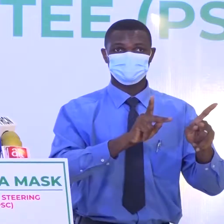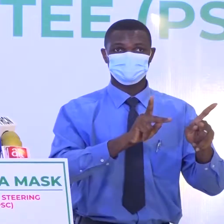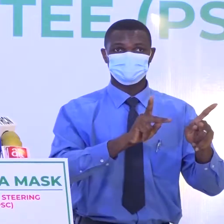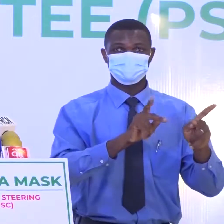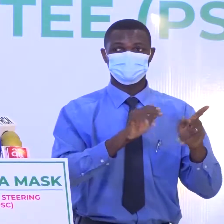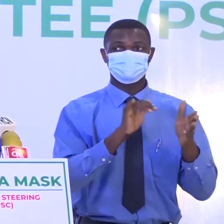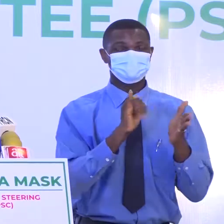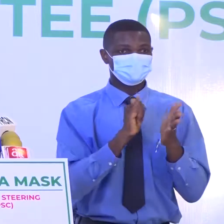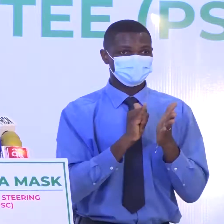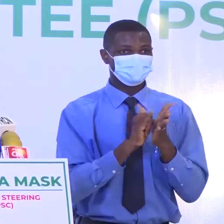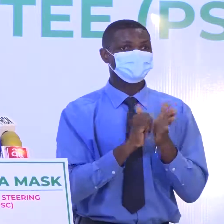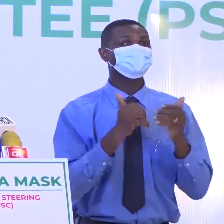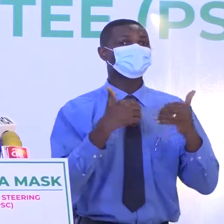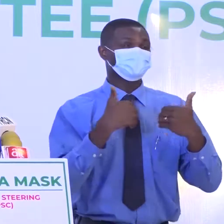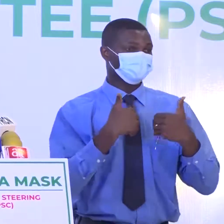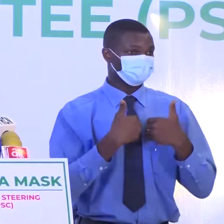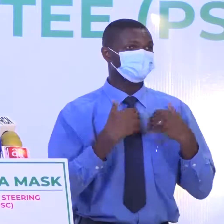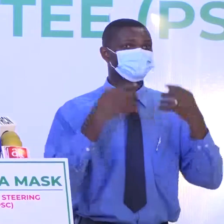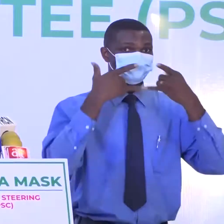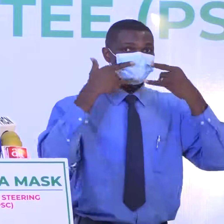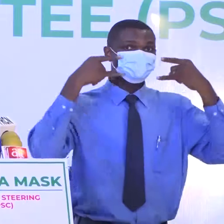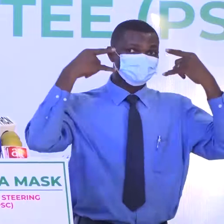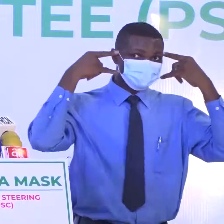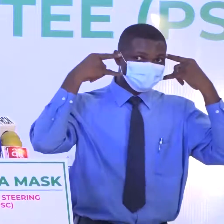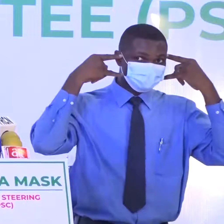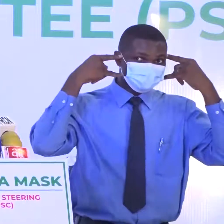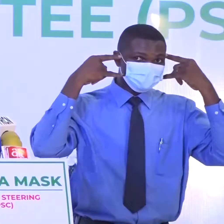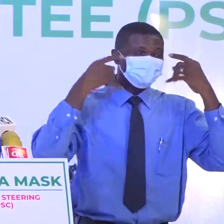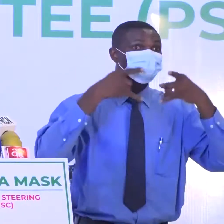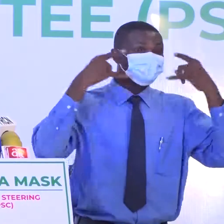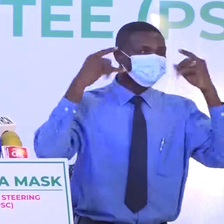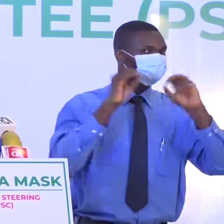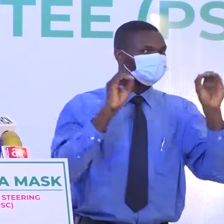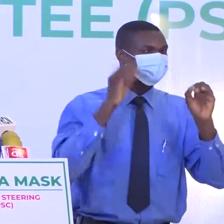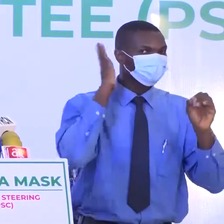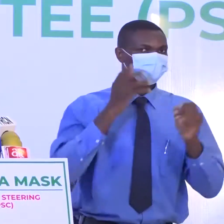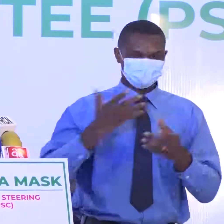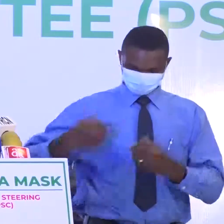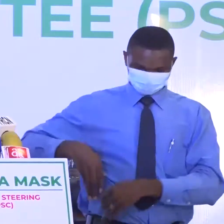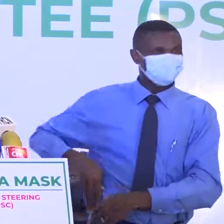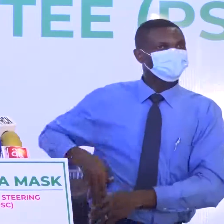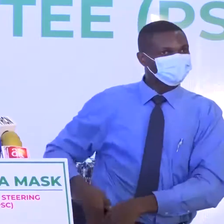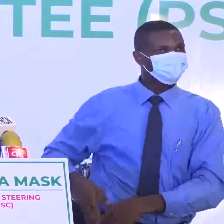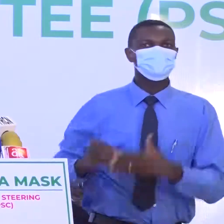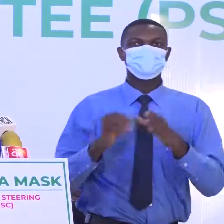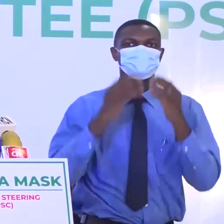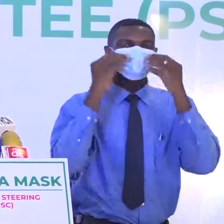who own face masks, but they put it in their pocket or in their bag or under their chain.